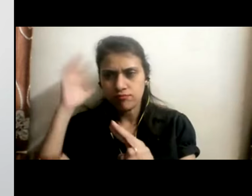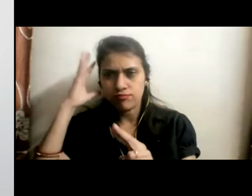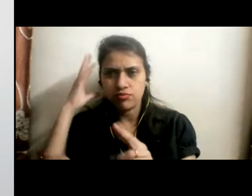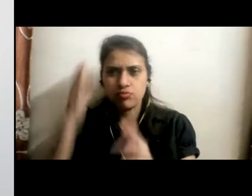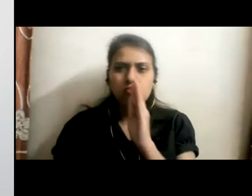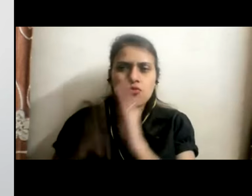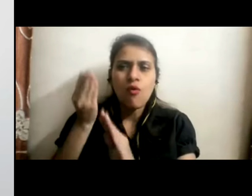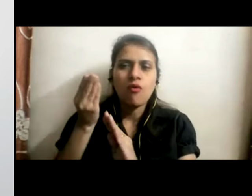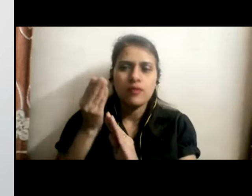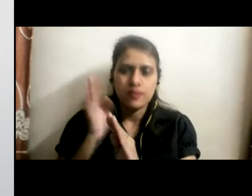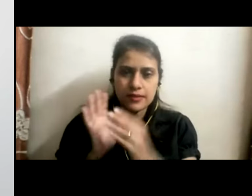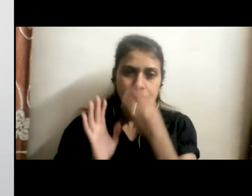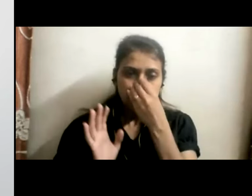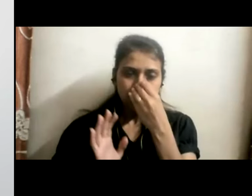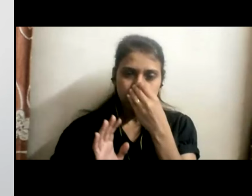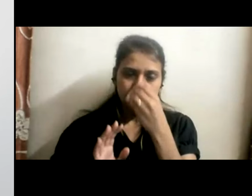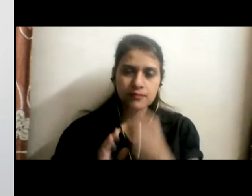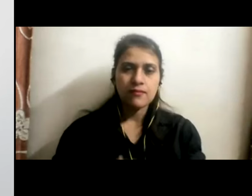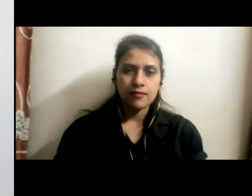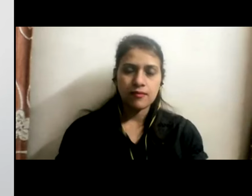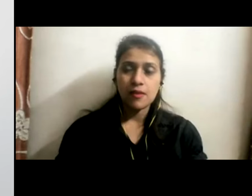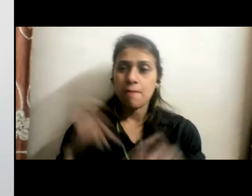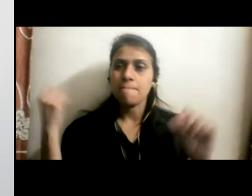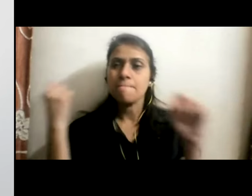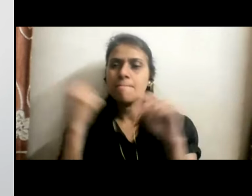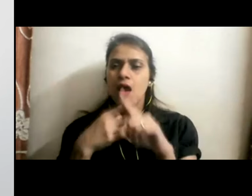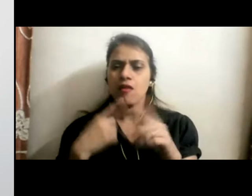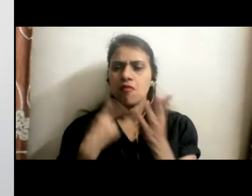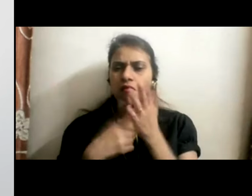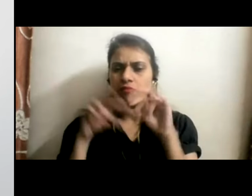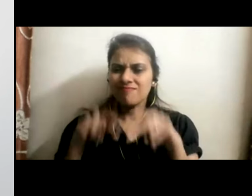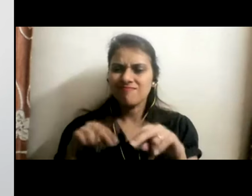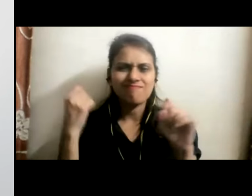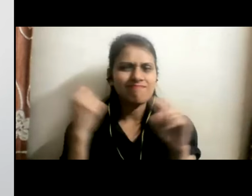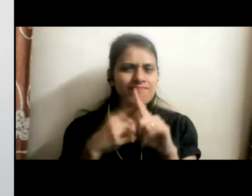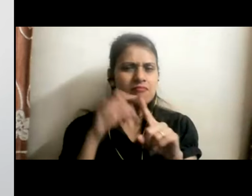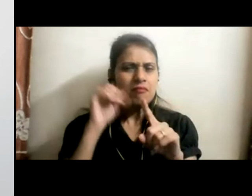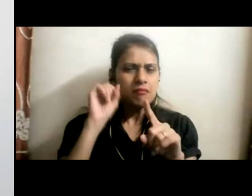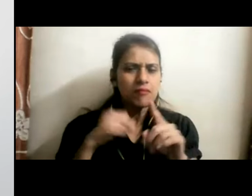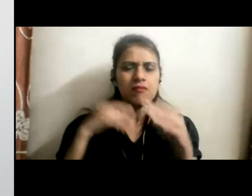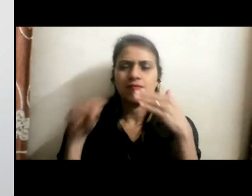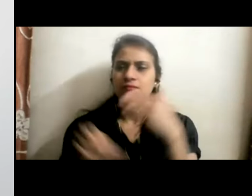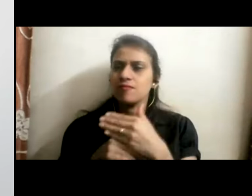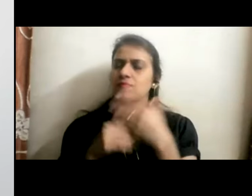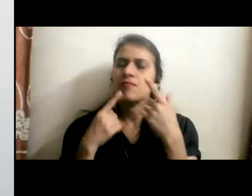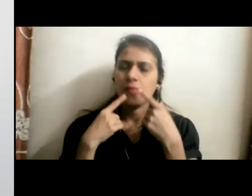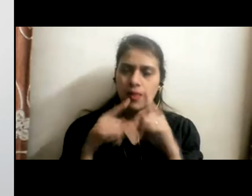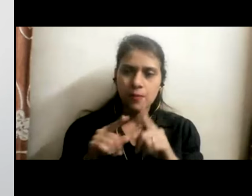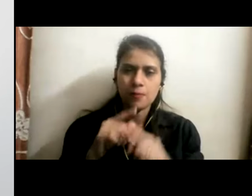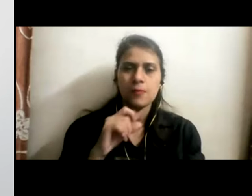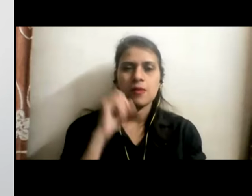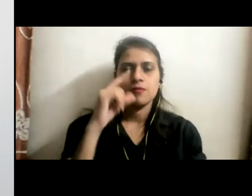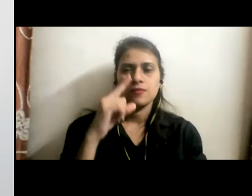as required or as I feel is relevant for my research. Okay, does this make sense?